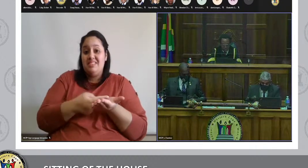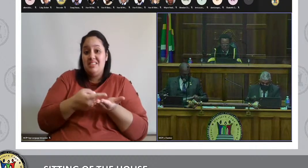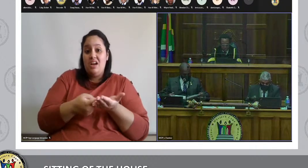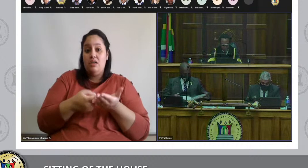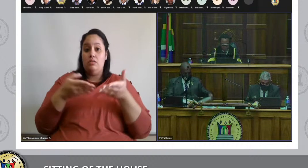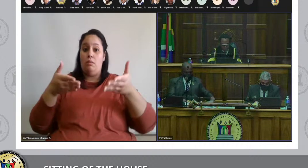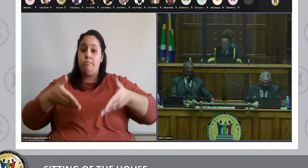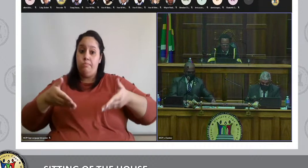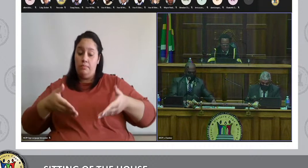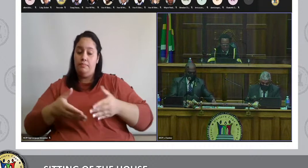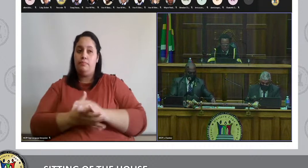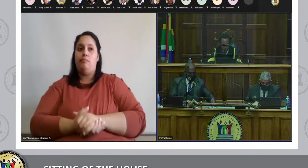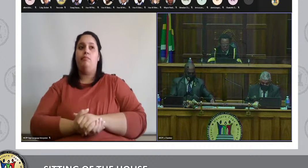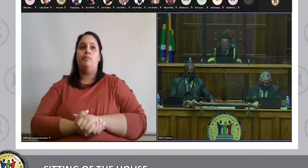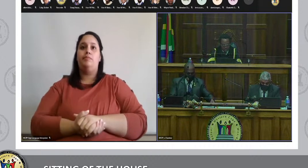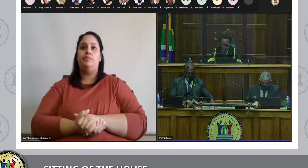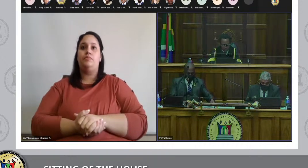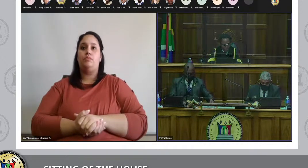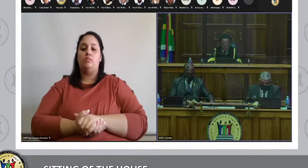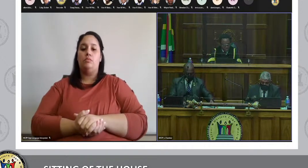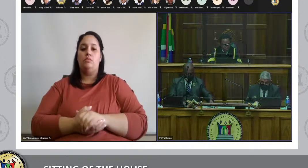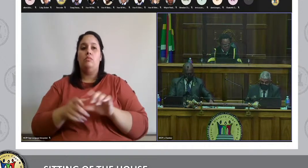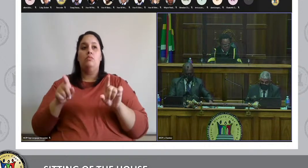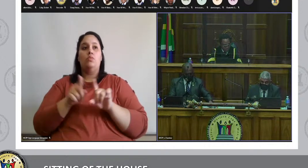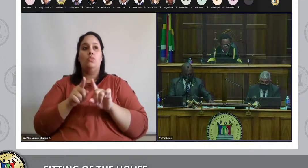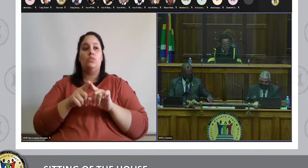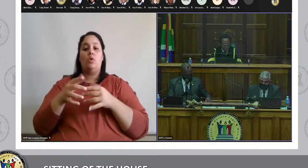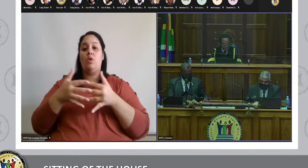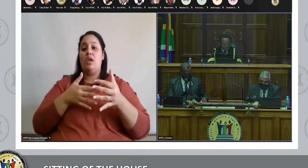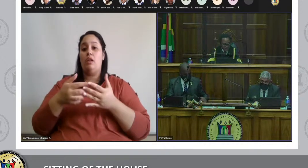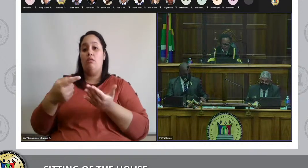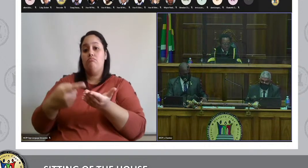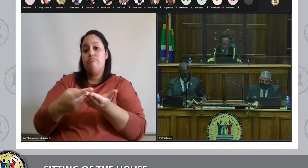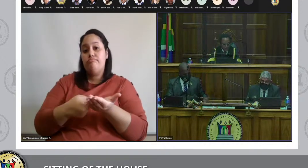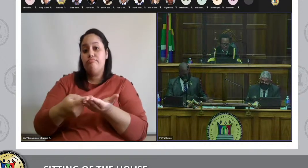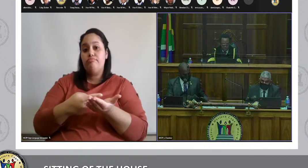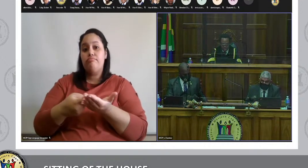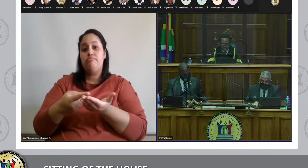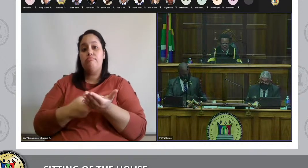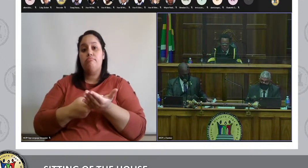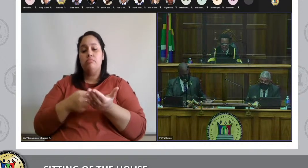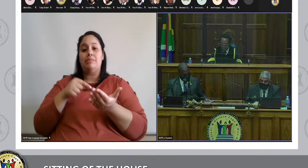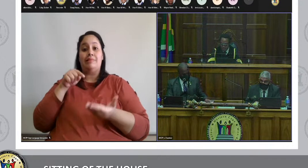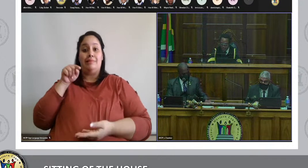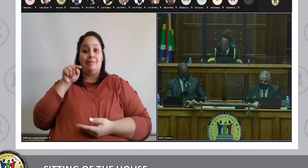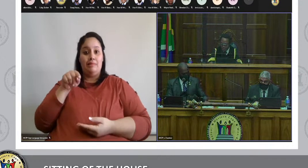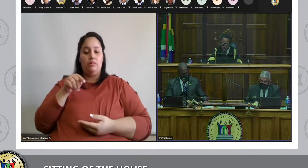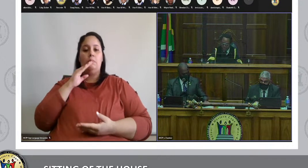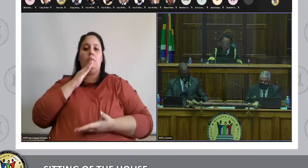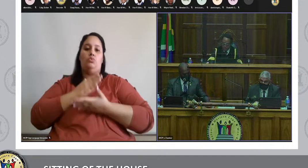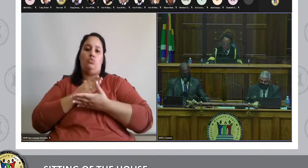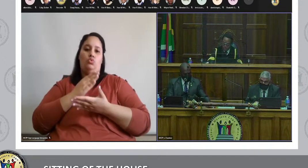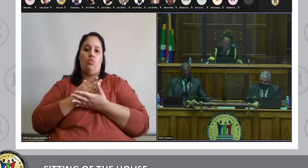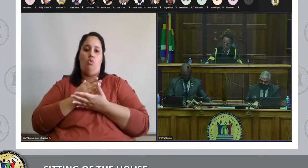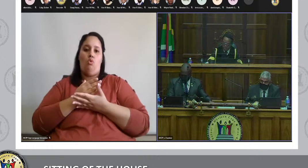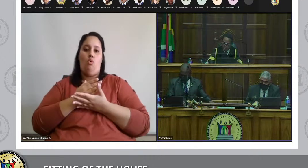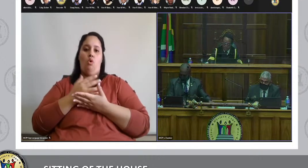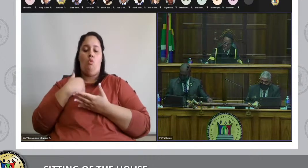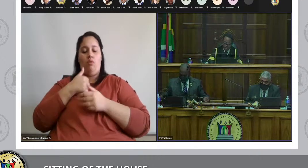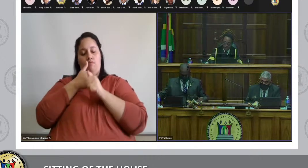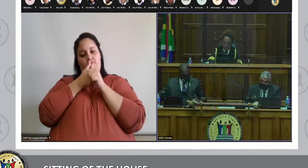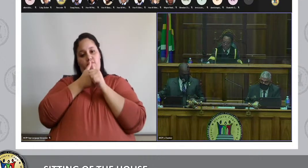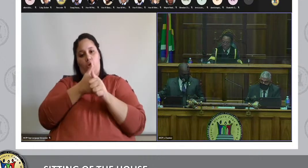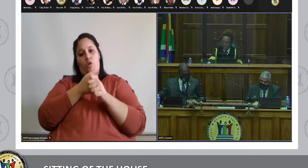here throughout the deliberations, it is in ensuring that we keep the spirit of the Western